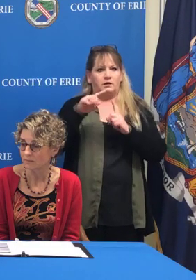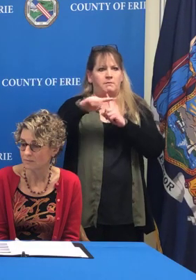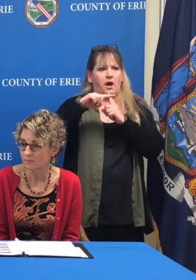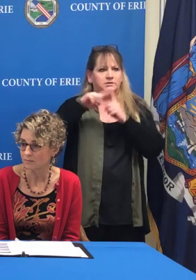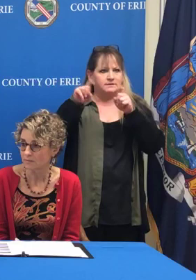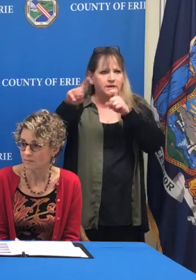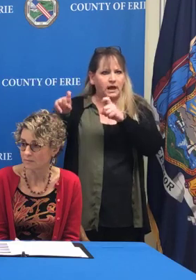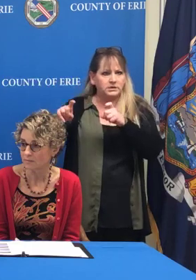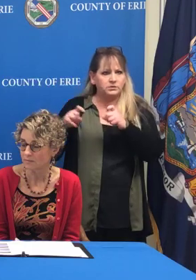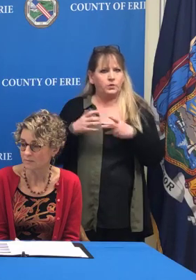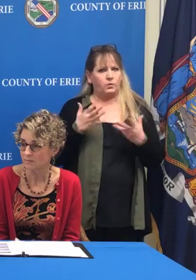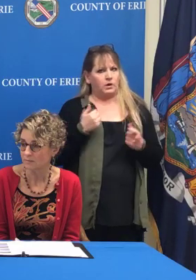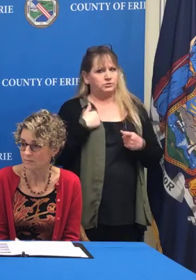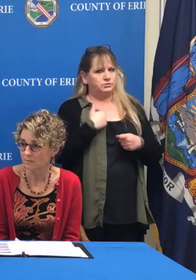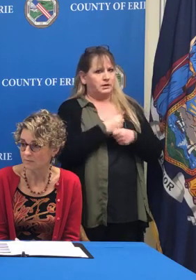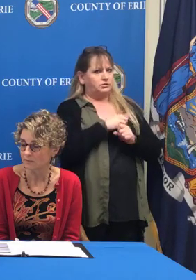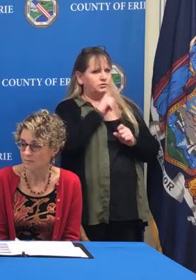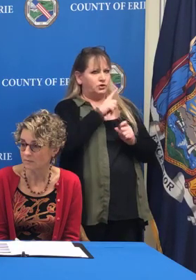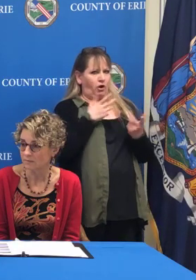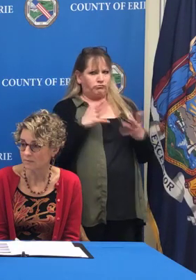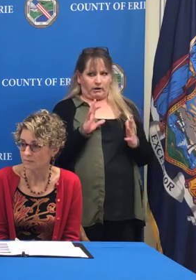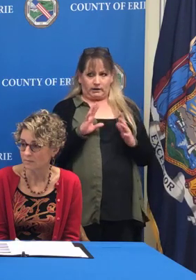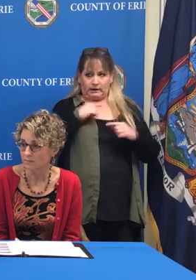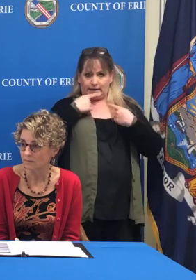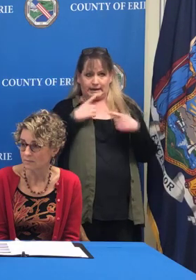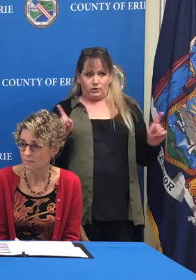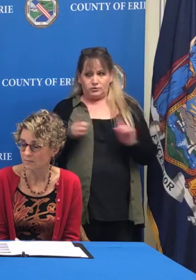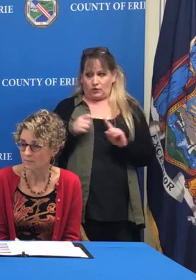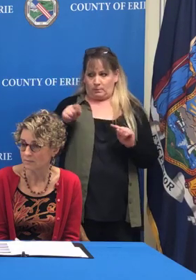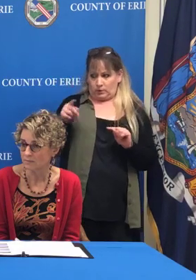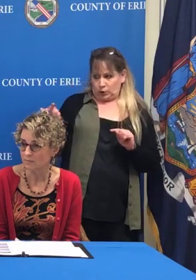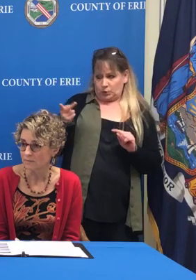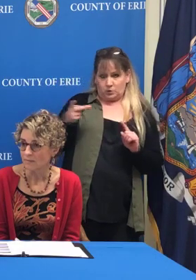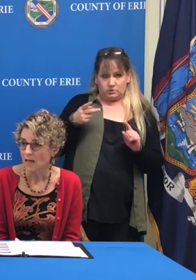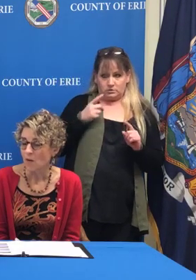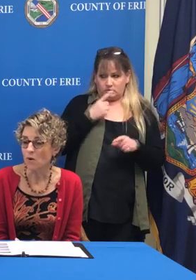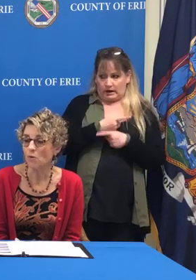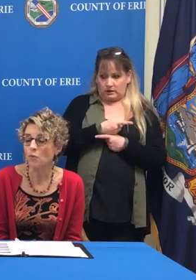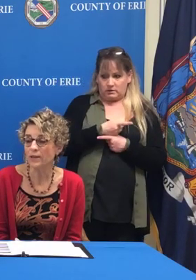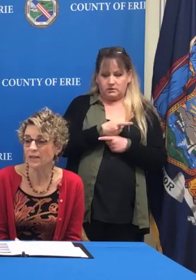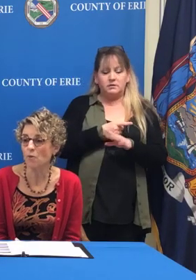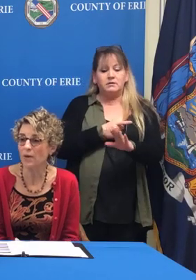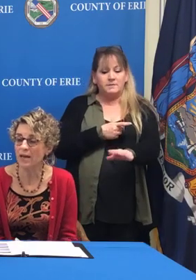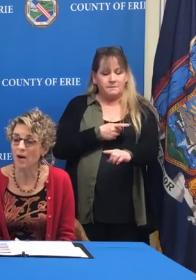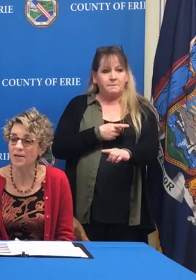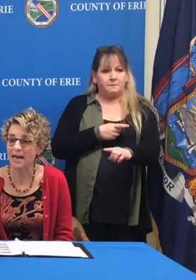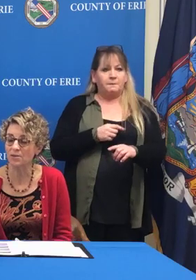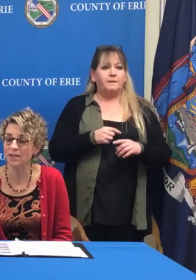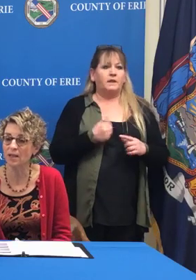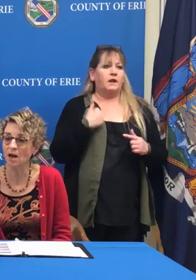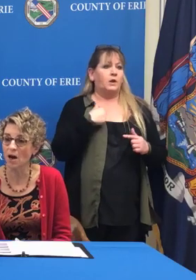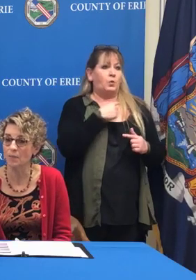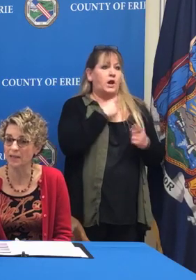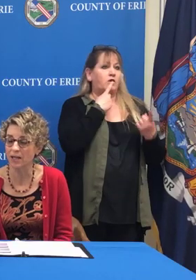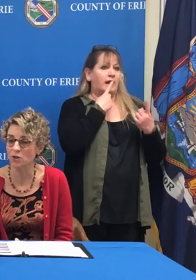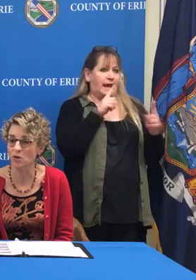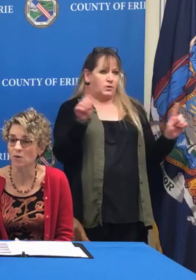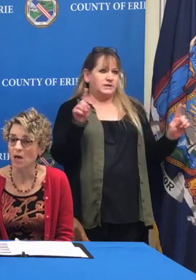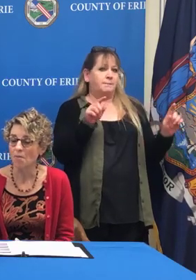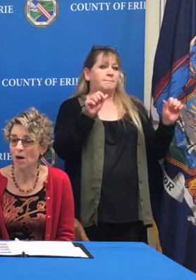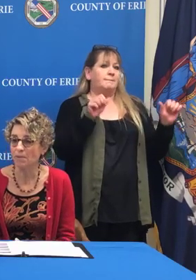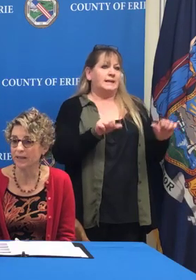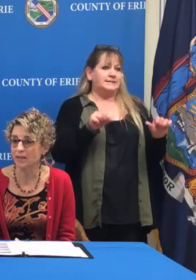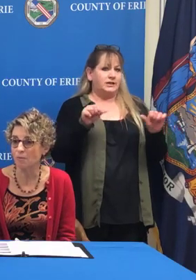sure that those are the ones that are already being announced by you guys. Is that correct? Well, what we are announcing are